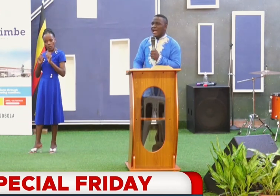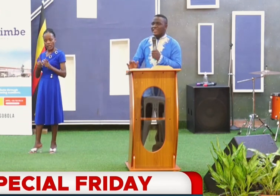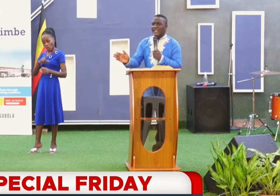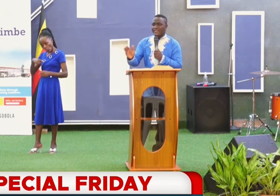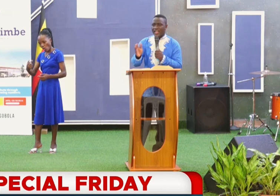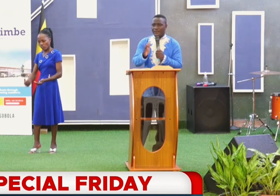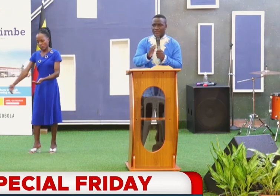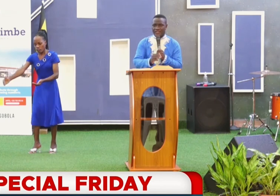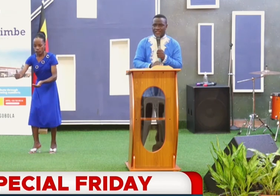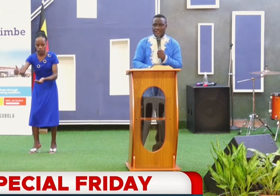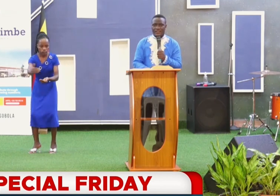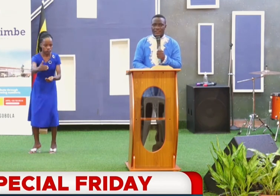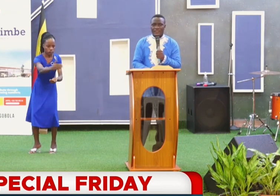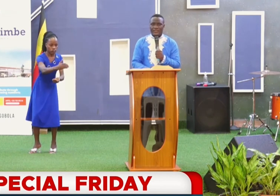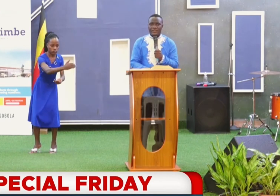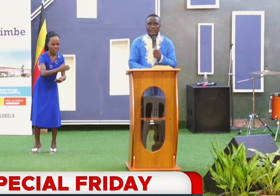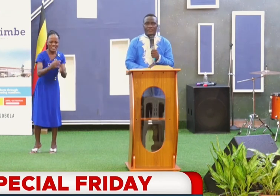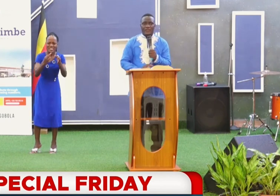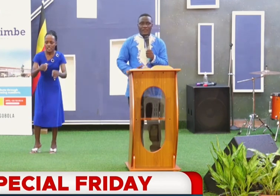go and gather everything.